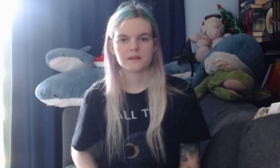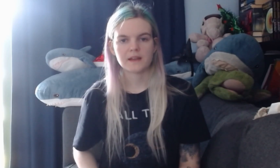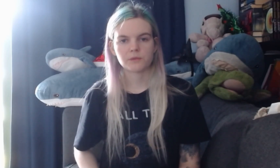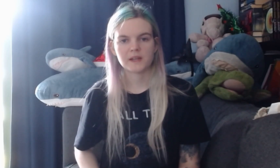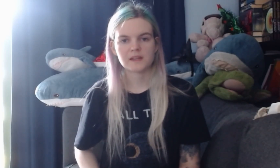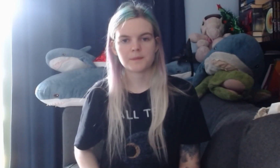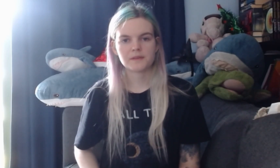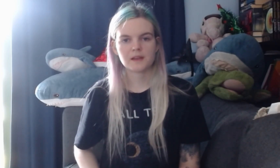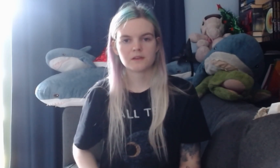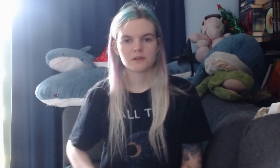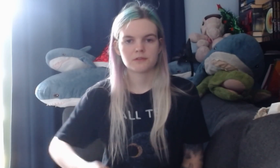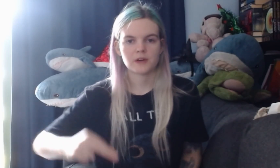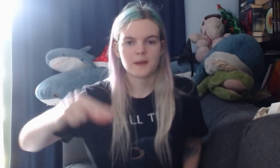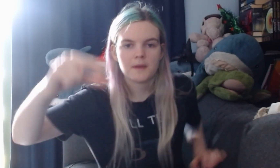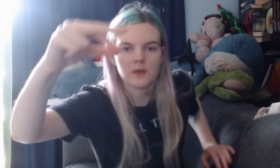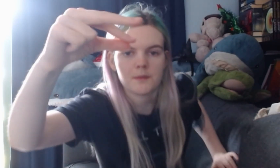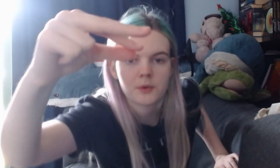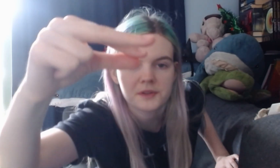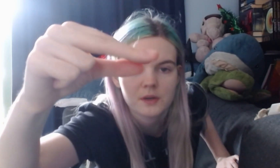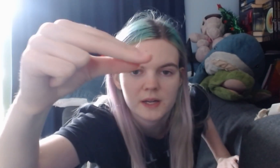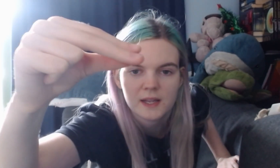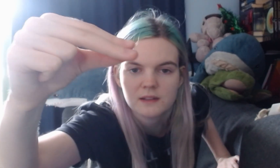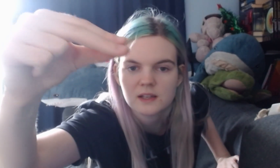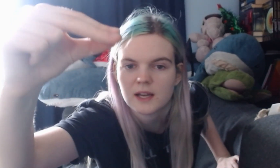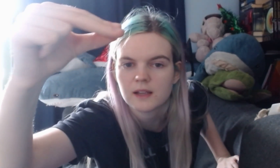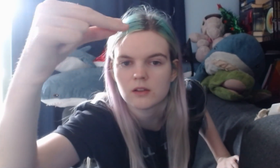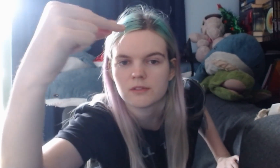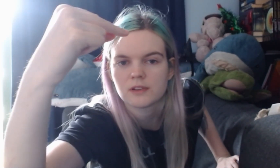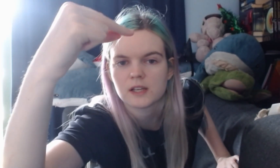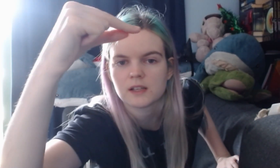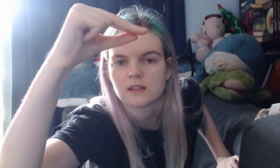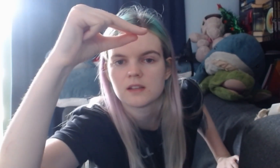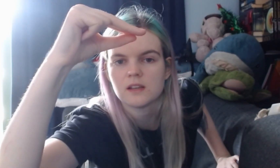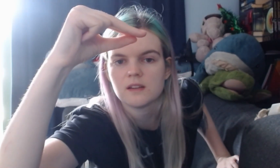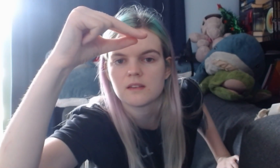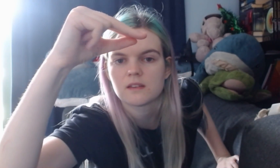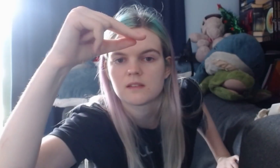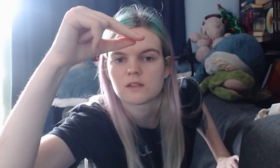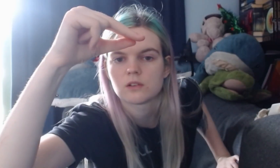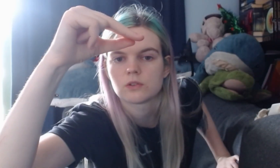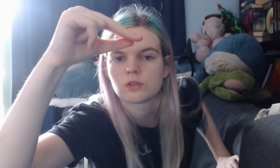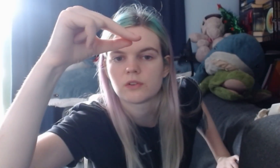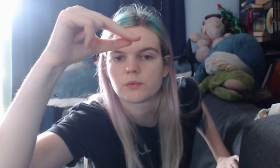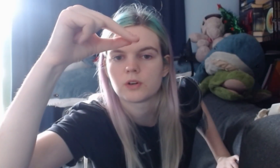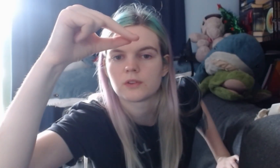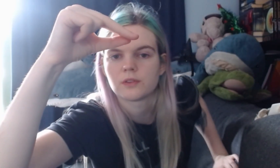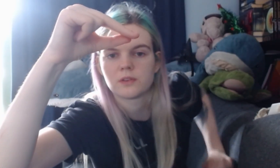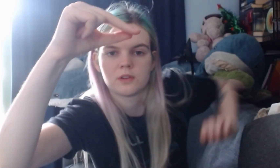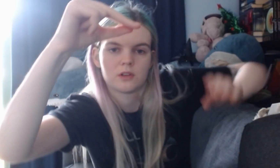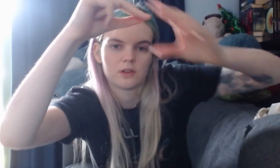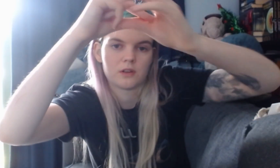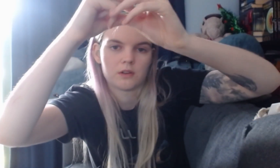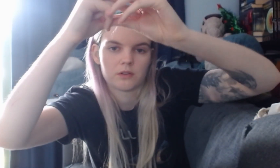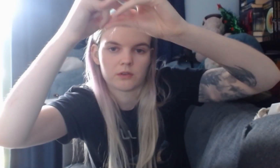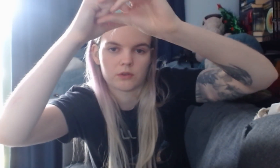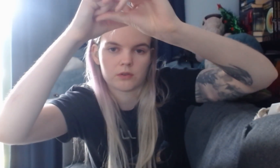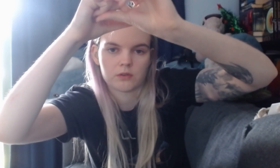Next we get happy and sad. For happy we put our hand kind of like this. So this one